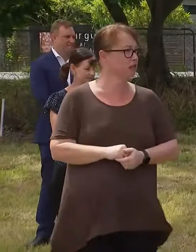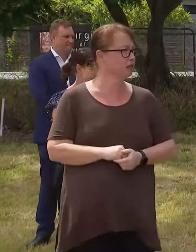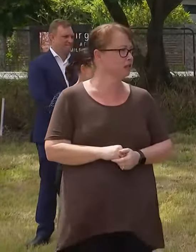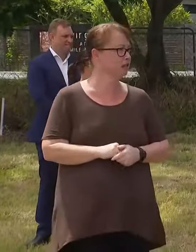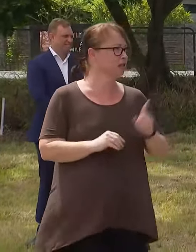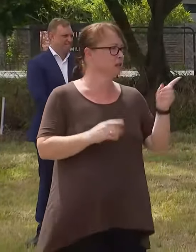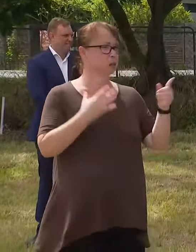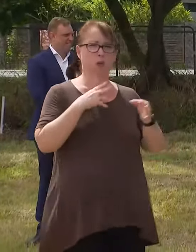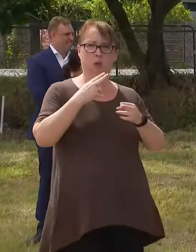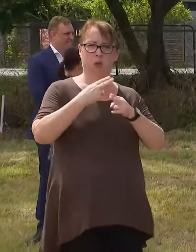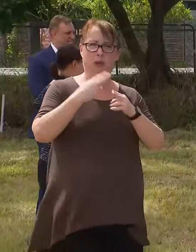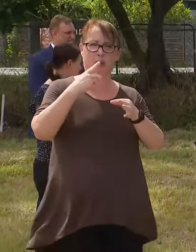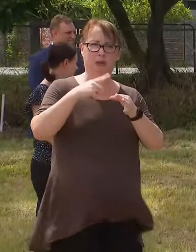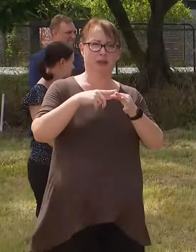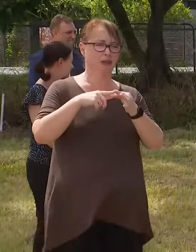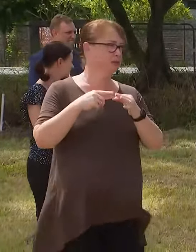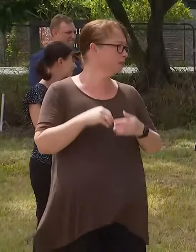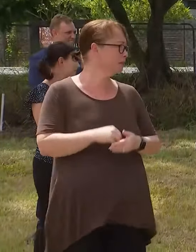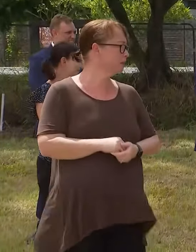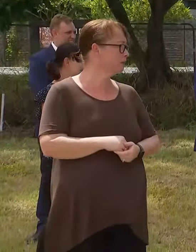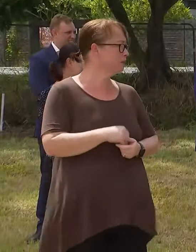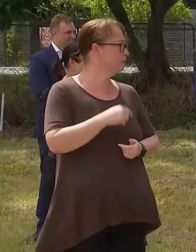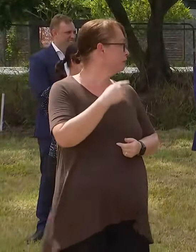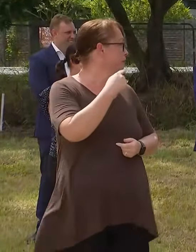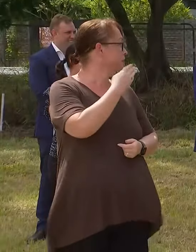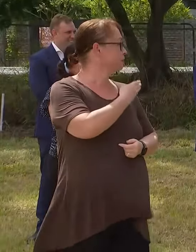Yeah, sure. Thank you.